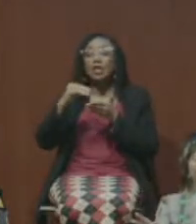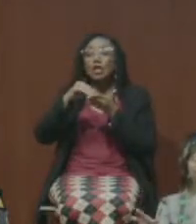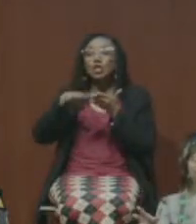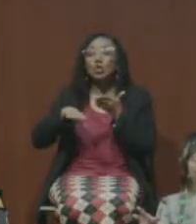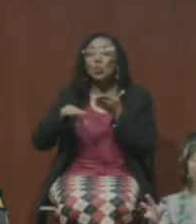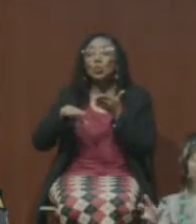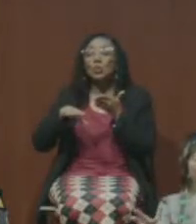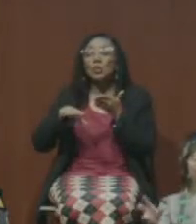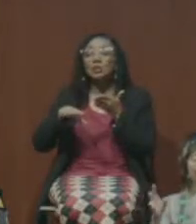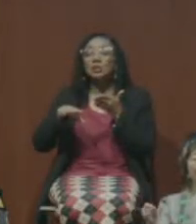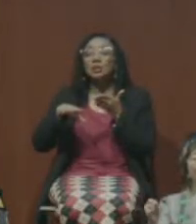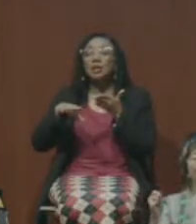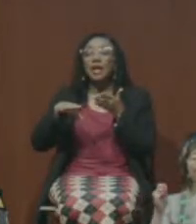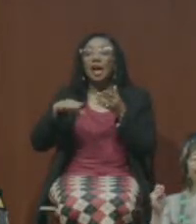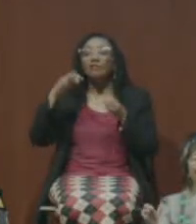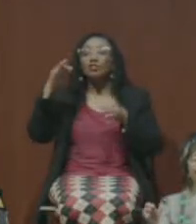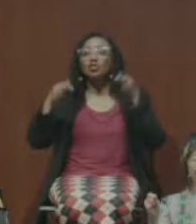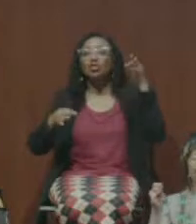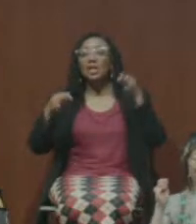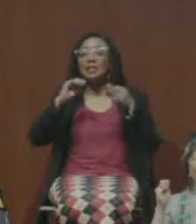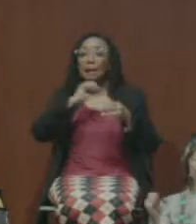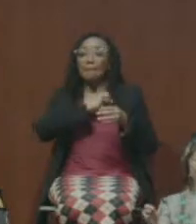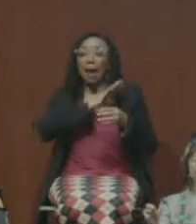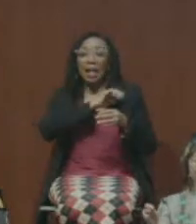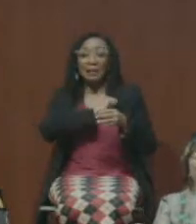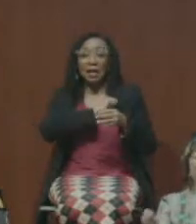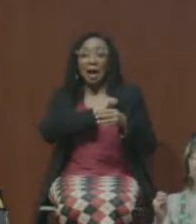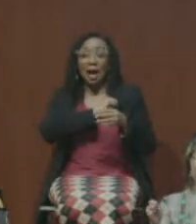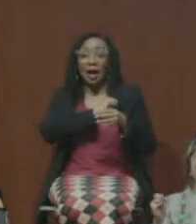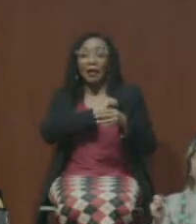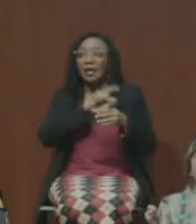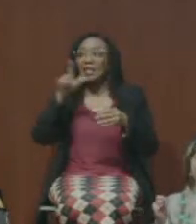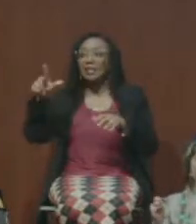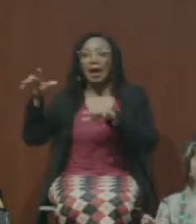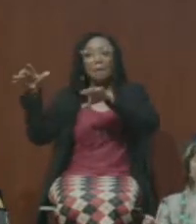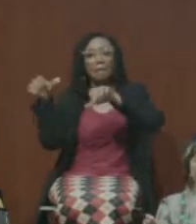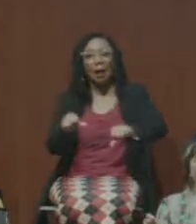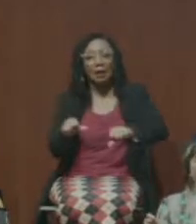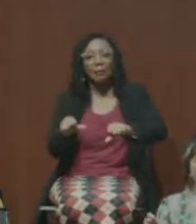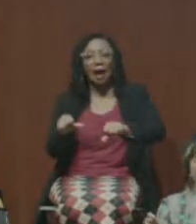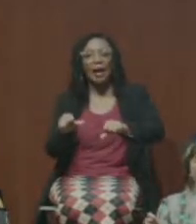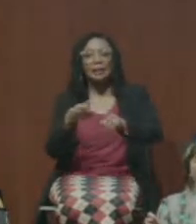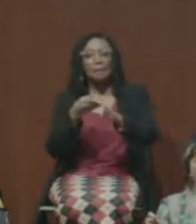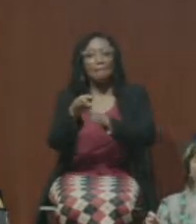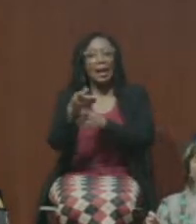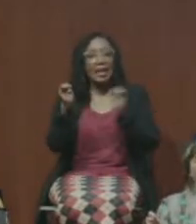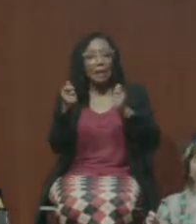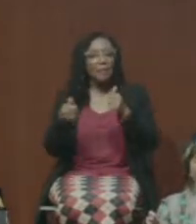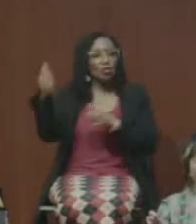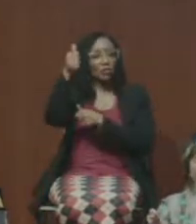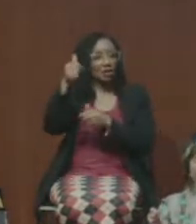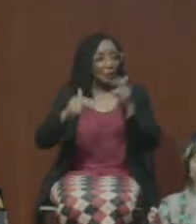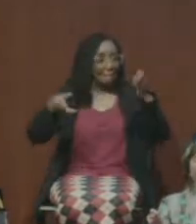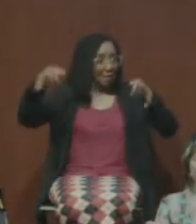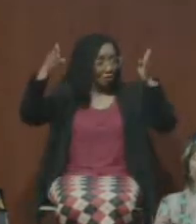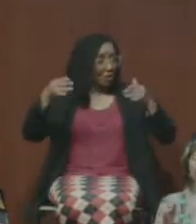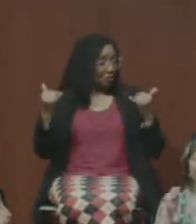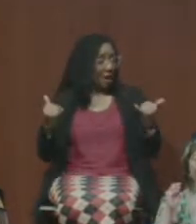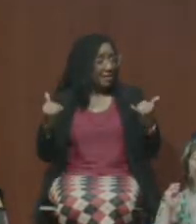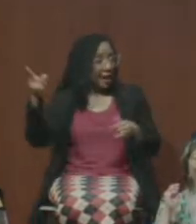in Palestine group is occupying our main administration building